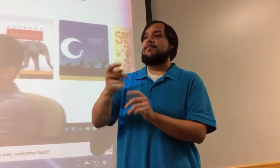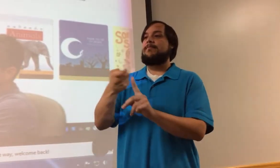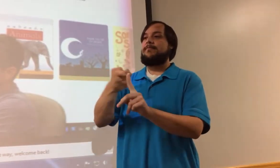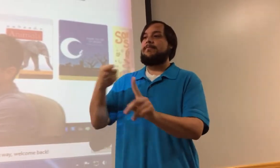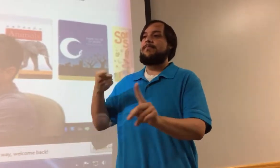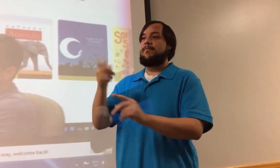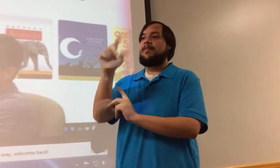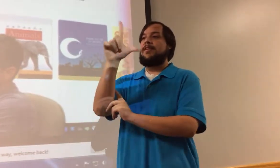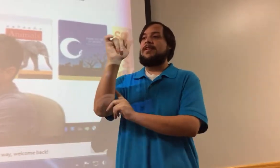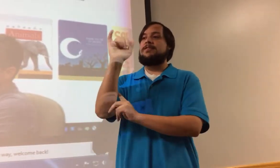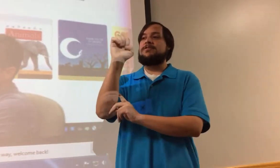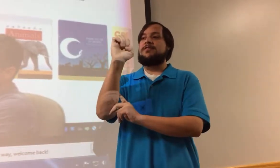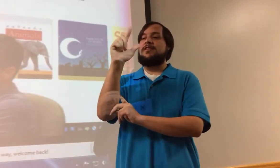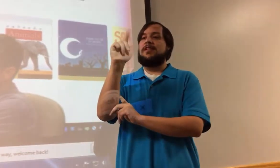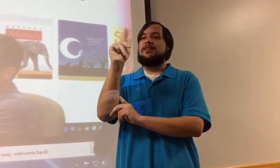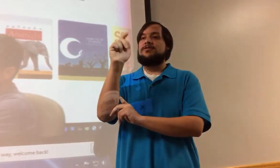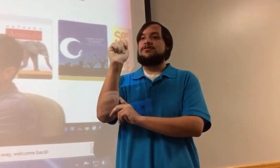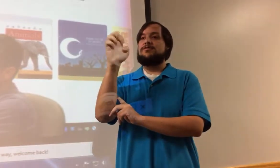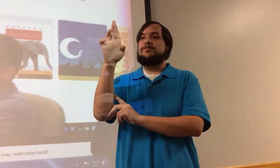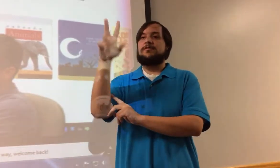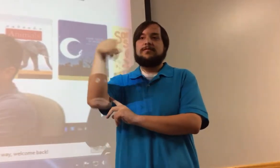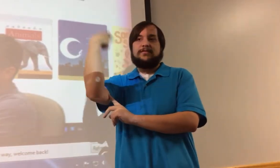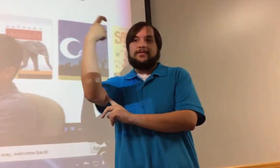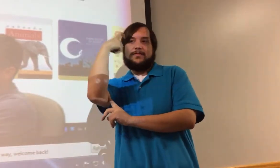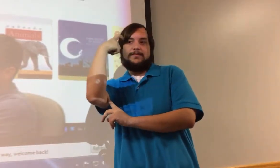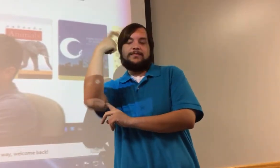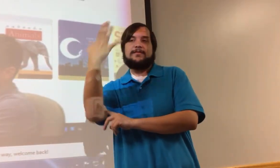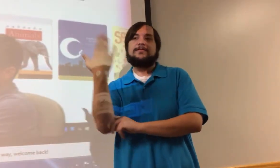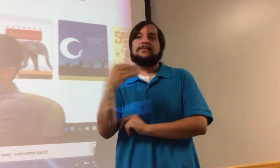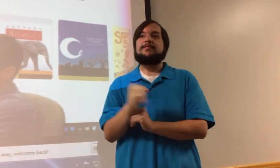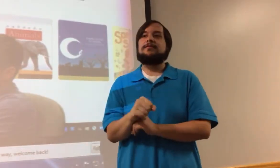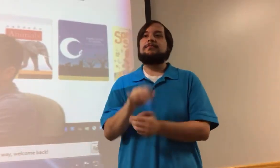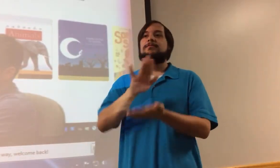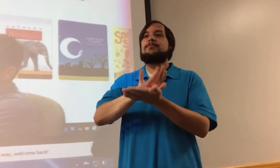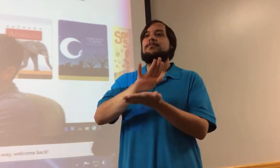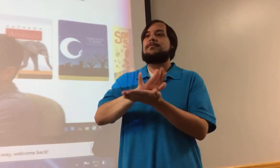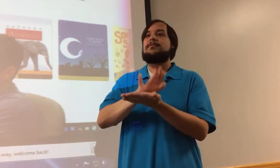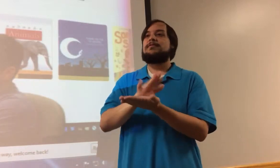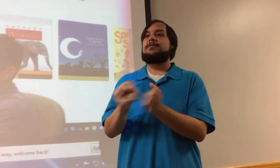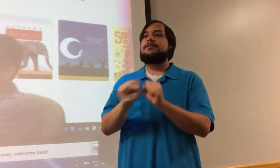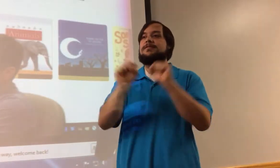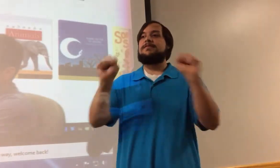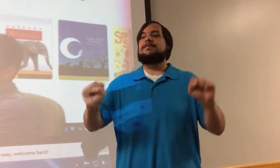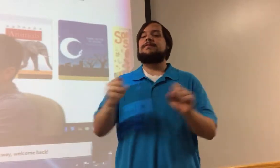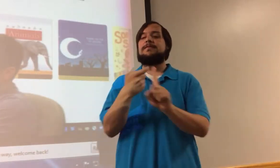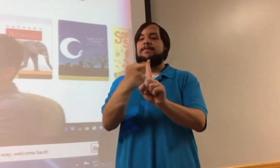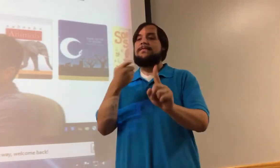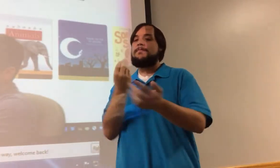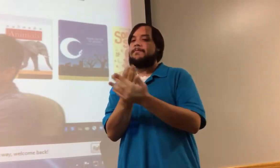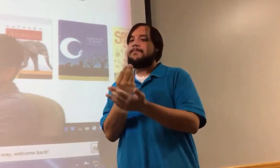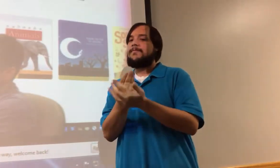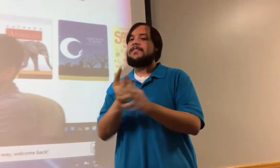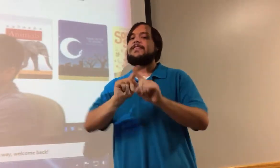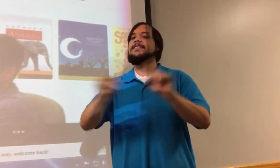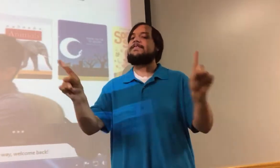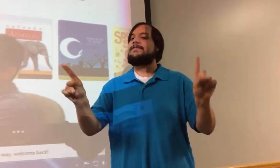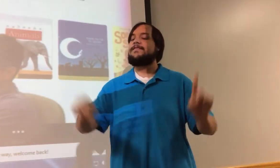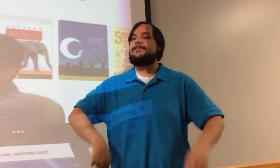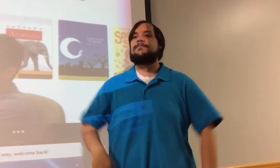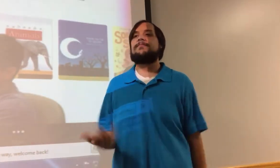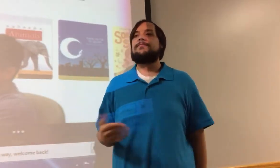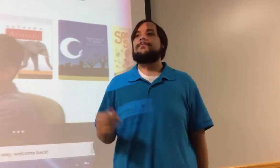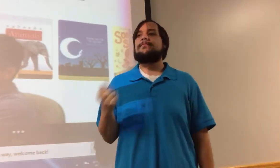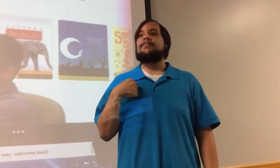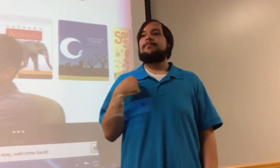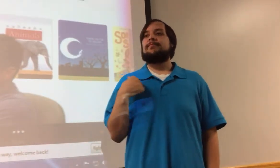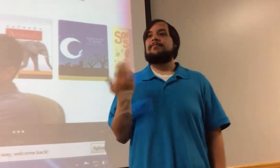legislature. So our funding is completely different than a typical public school system. We are funded differently. So when we have